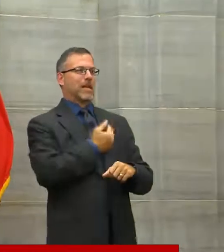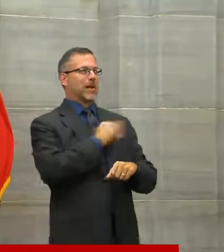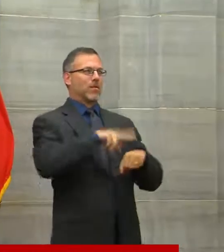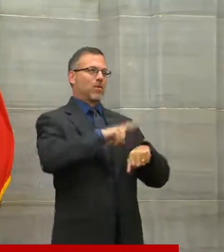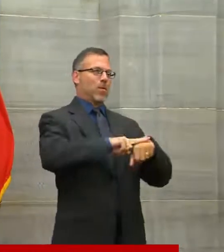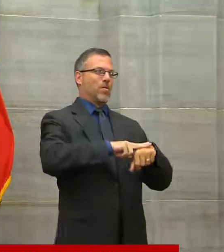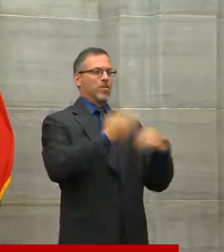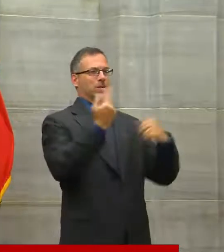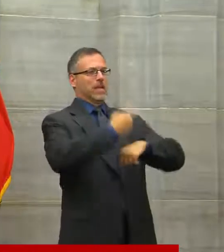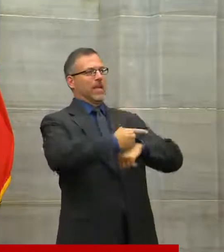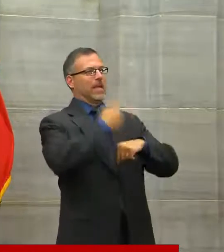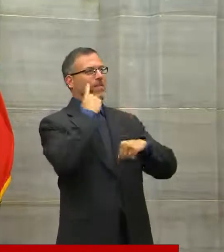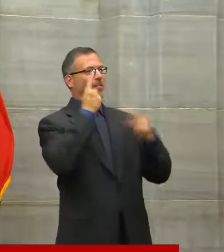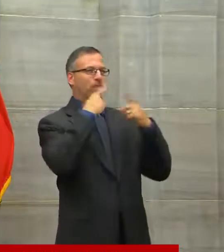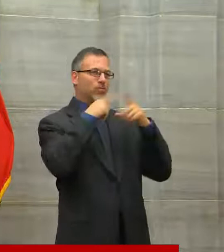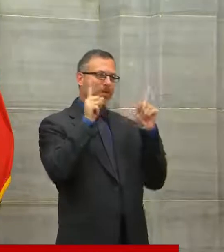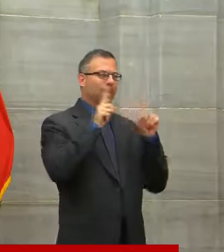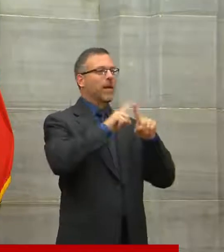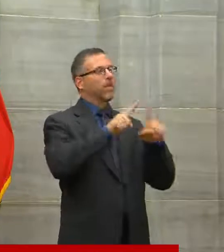gathering together,